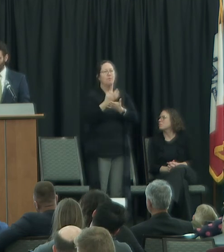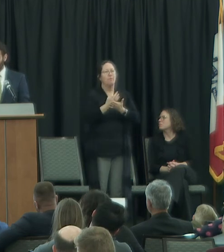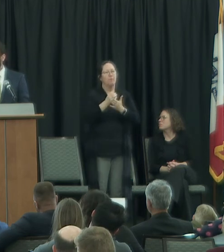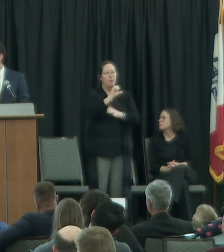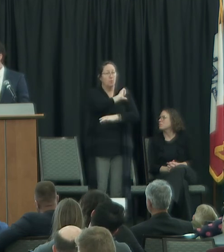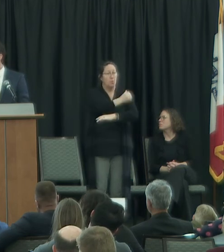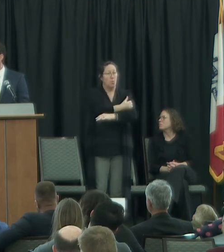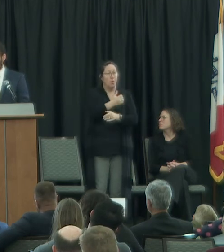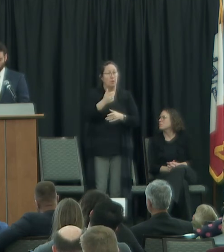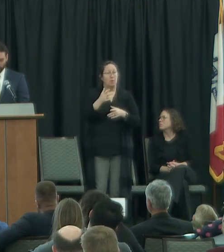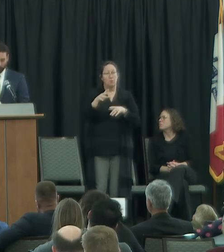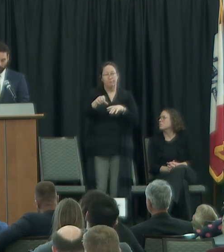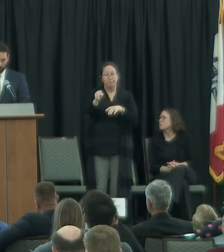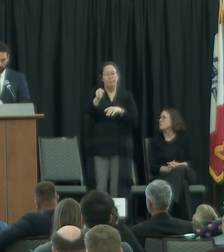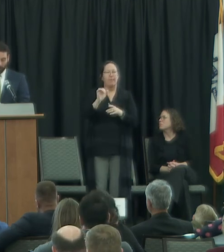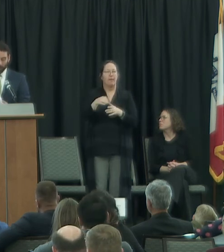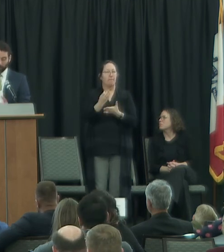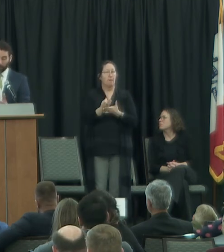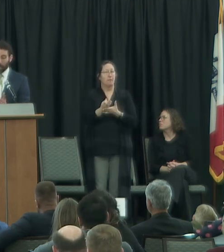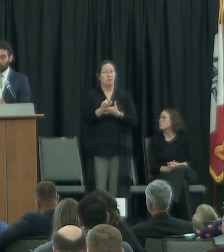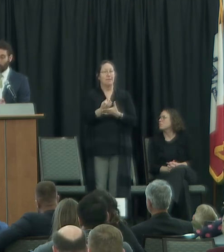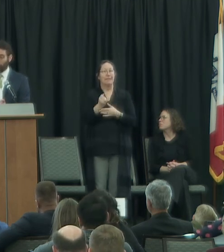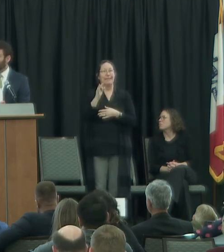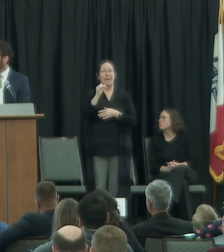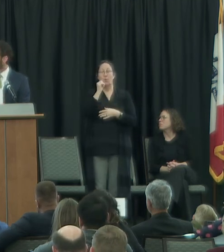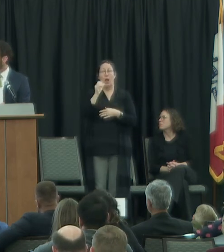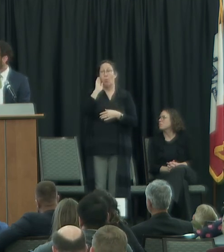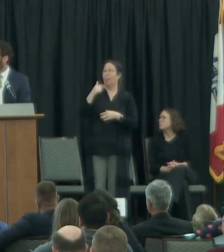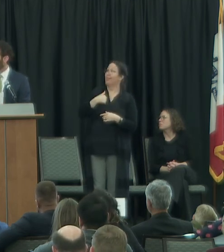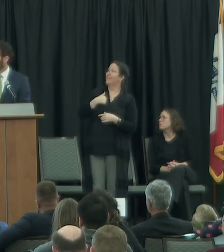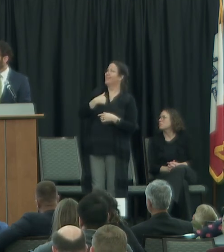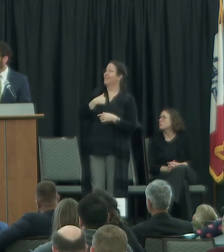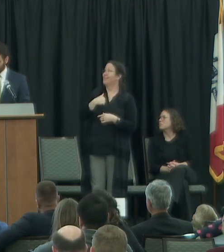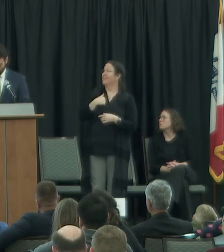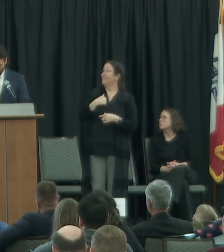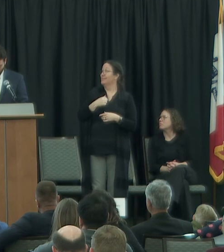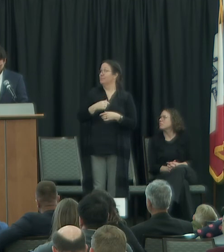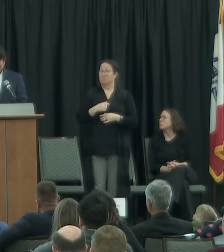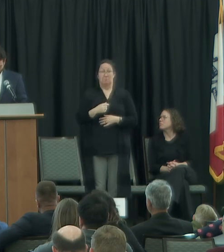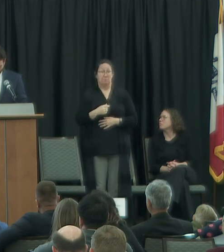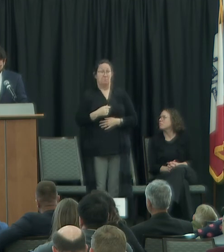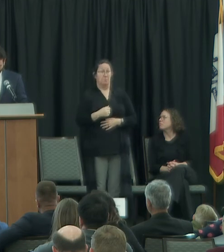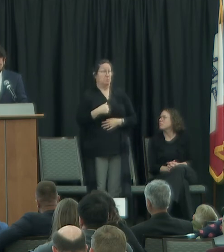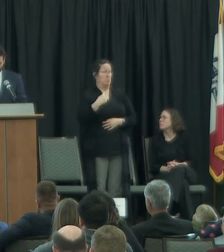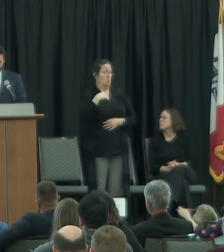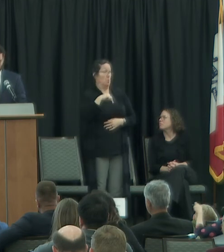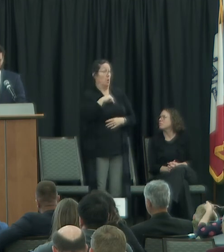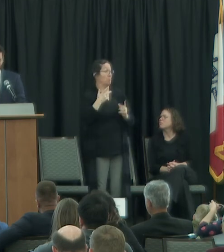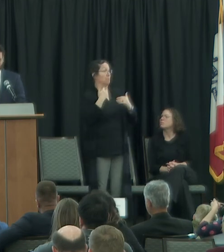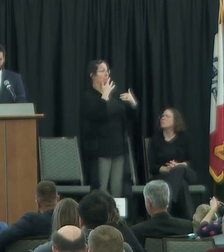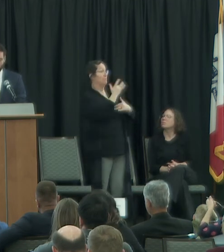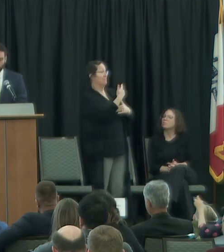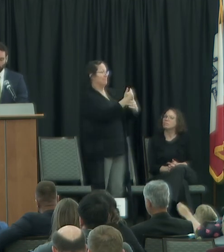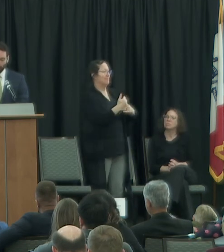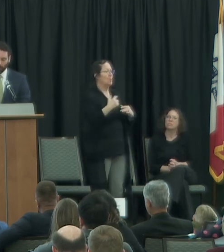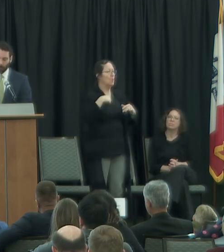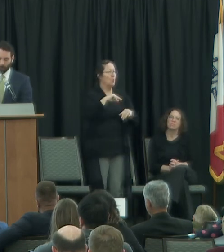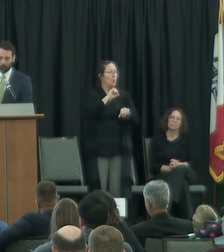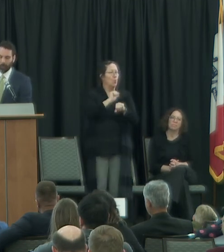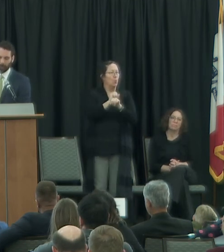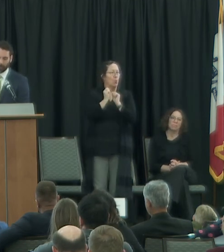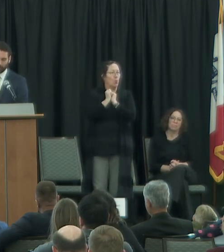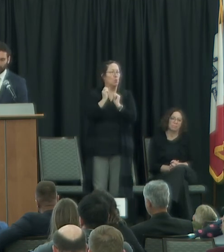to grab some of that money as well? If we're not, we will be. Okay. So Have at it. We work very closely